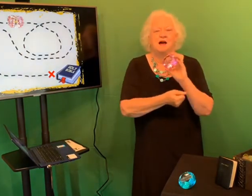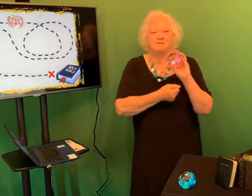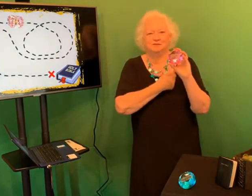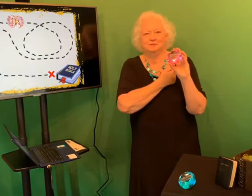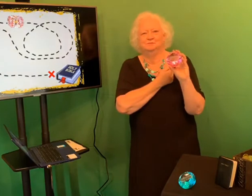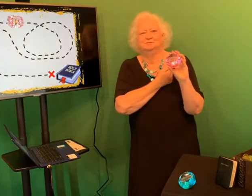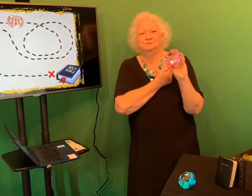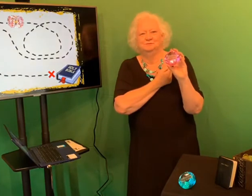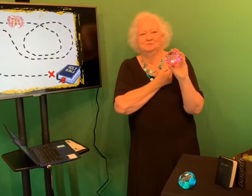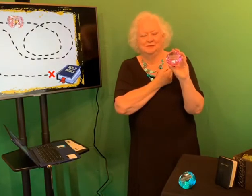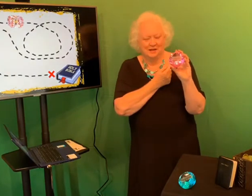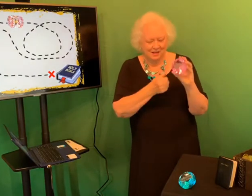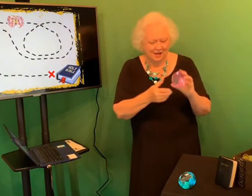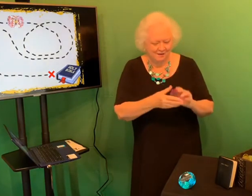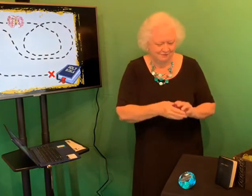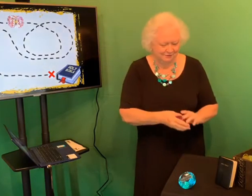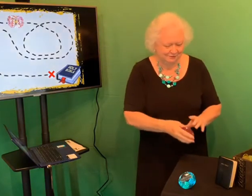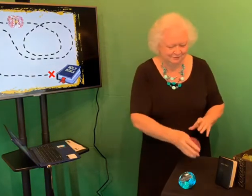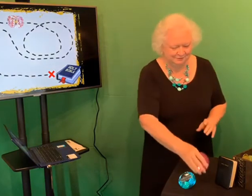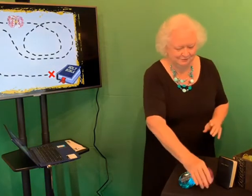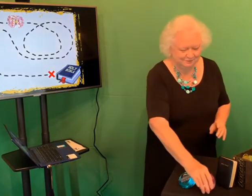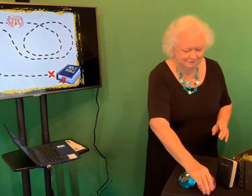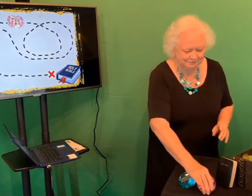Love. Love.